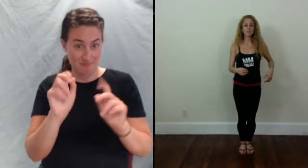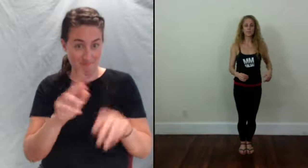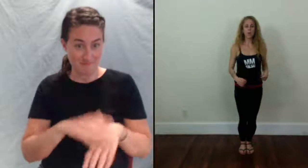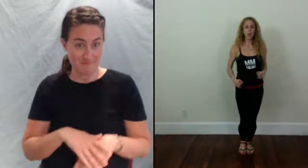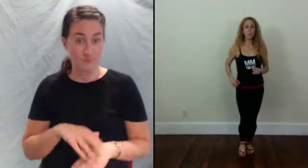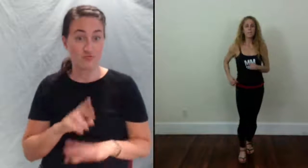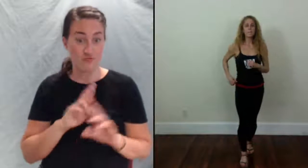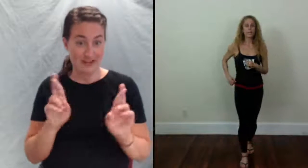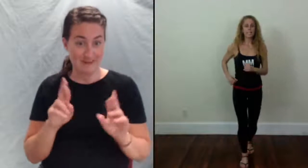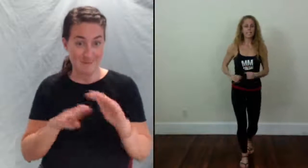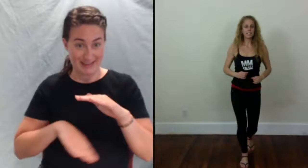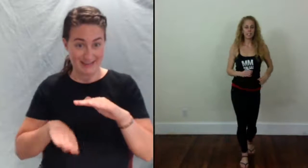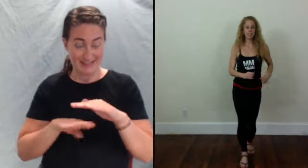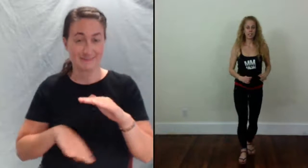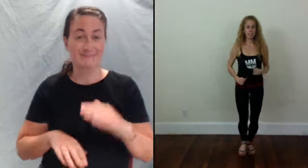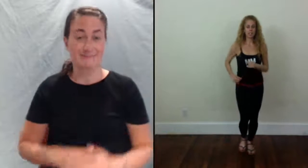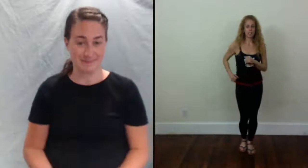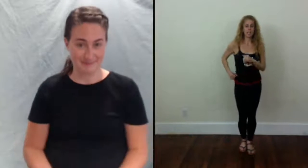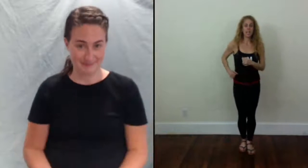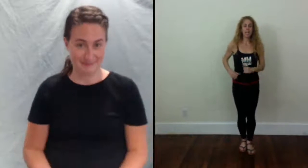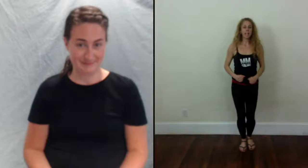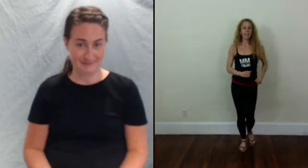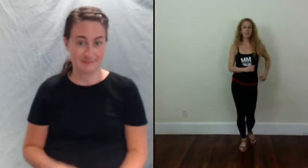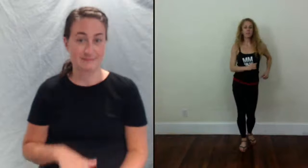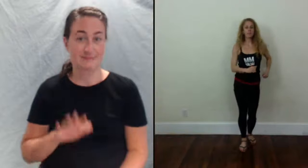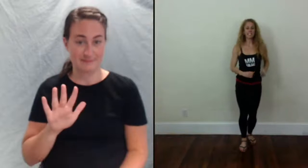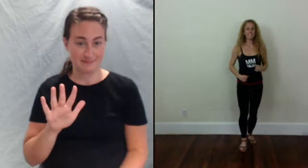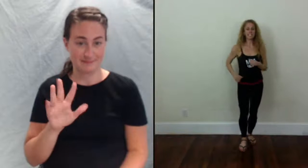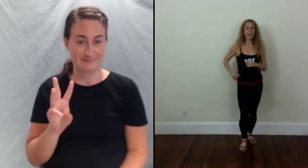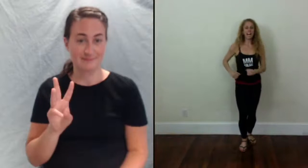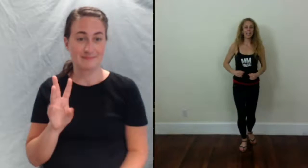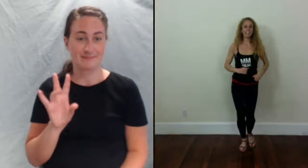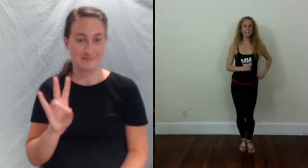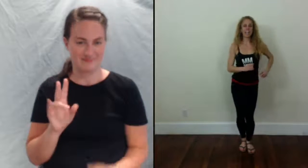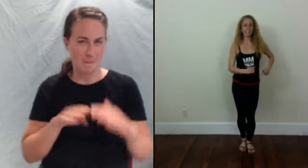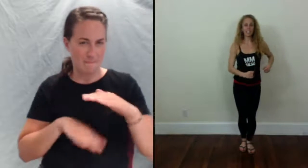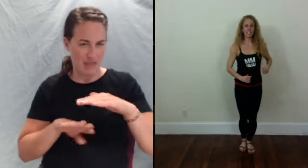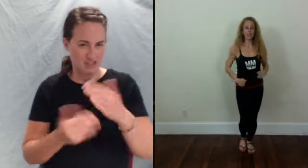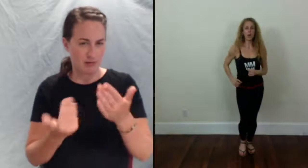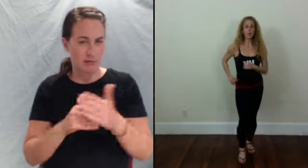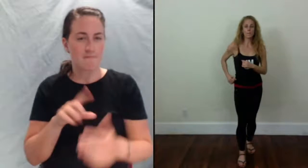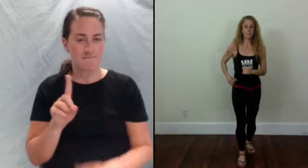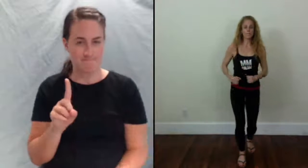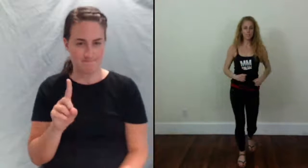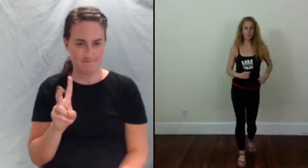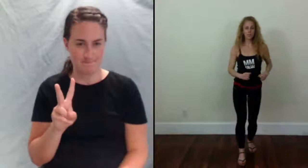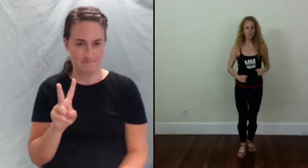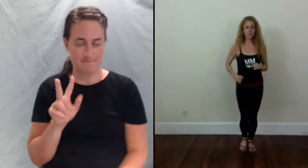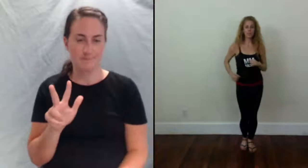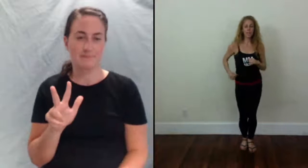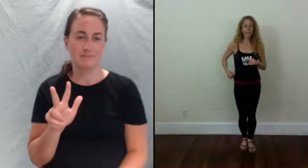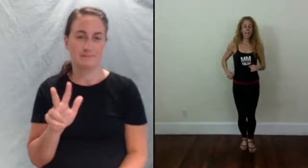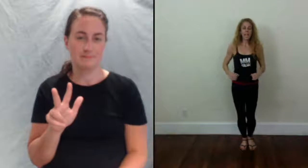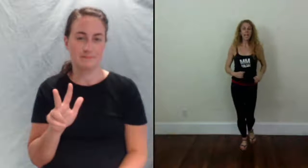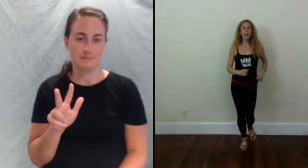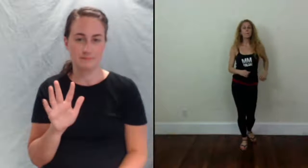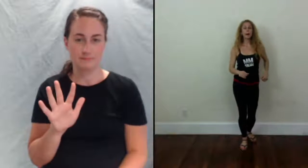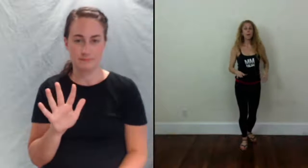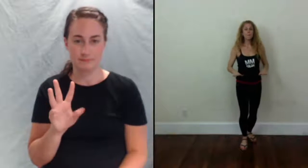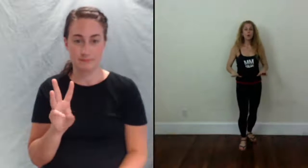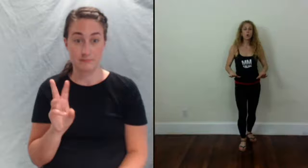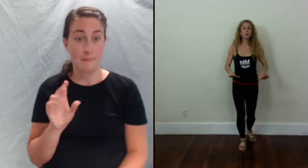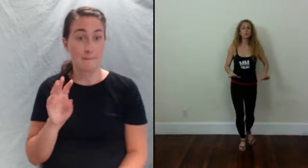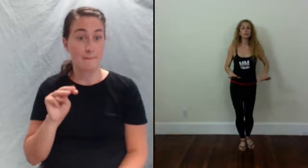And basic, and basic. Again. And basic,